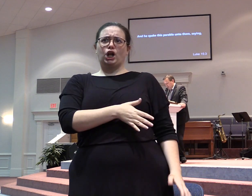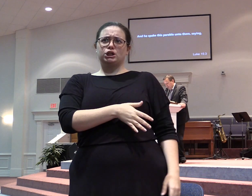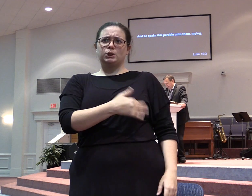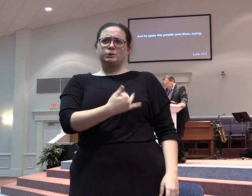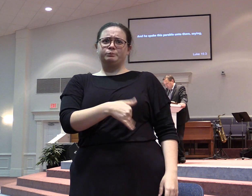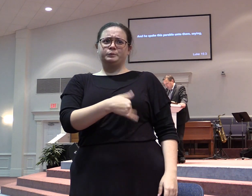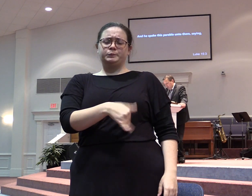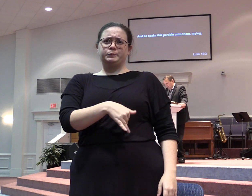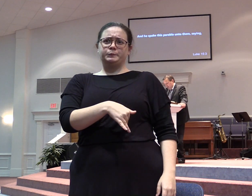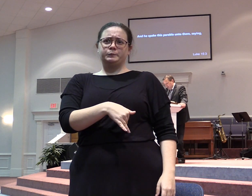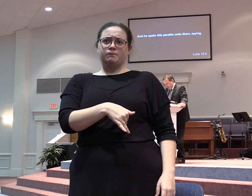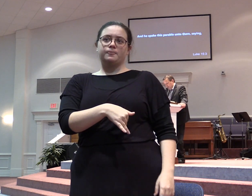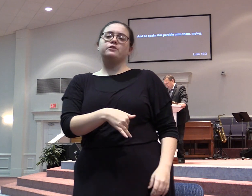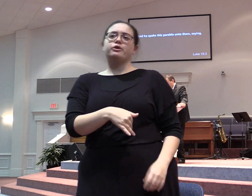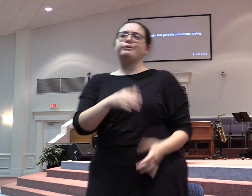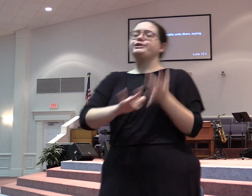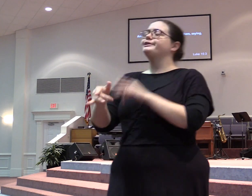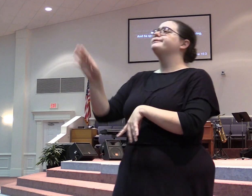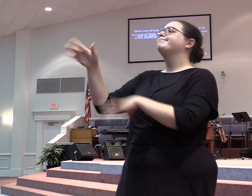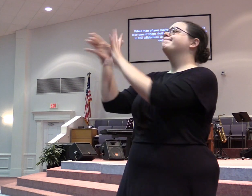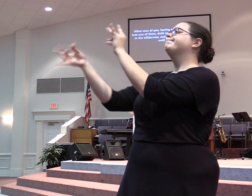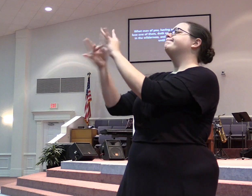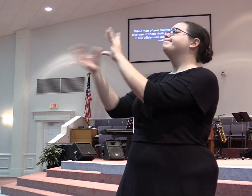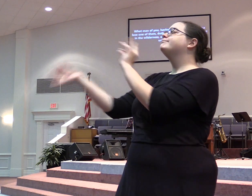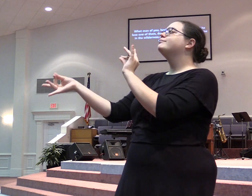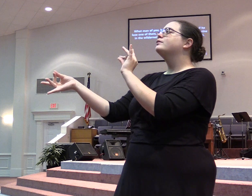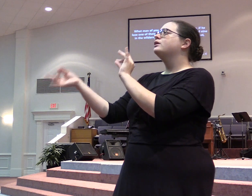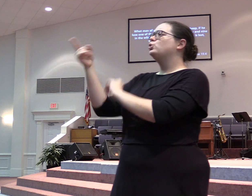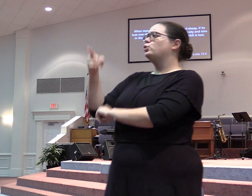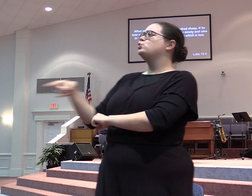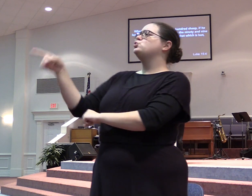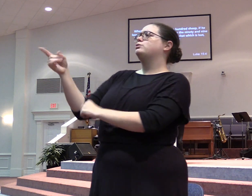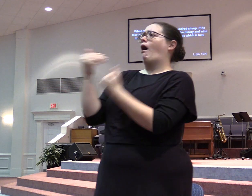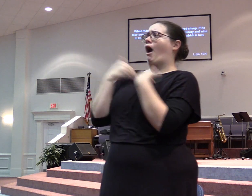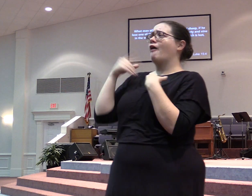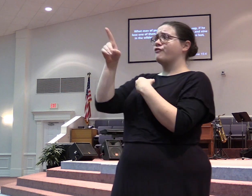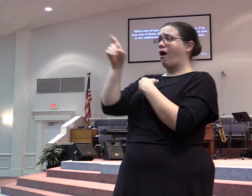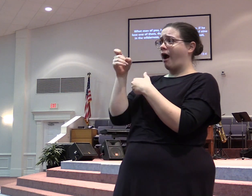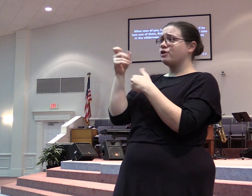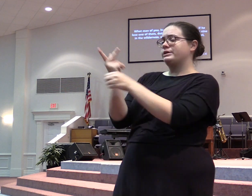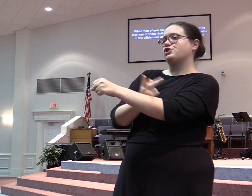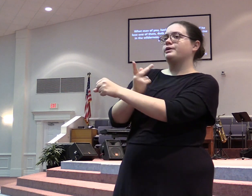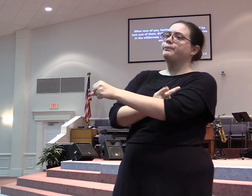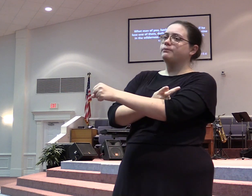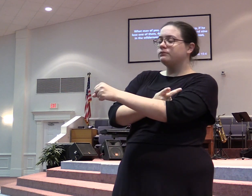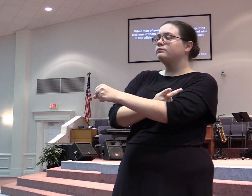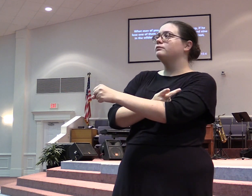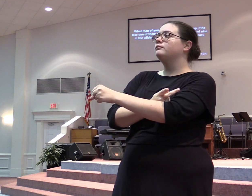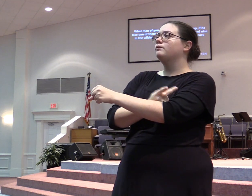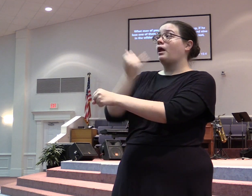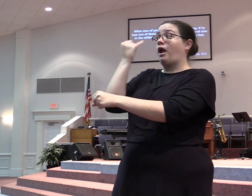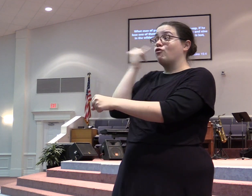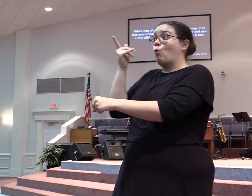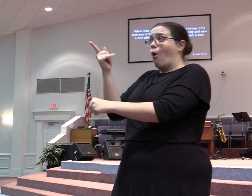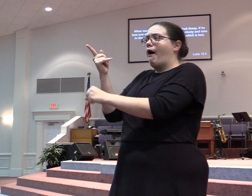And he spake this parable unto them, saying, What man of you, having 100 sheep, if he